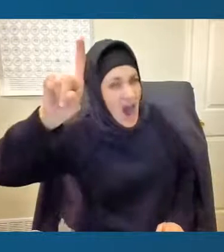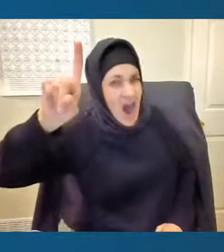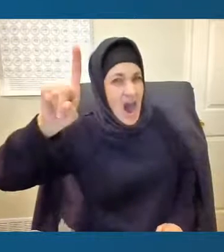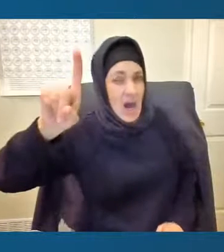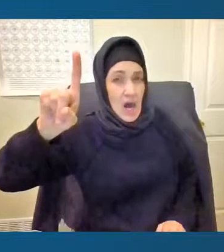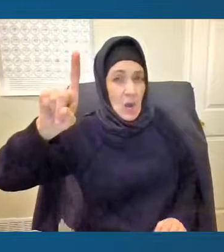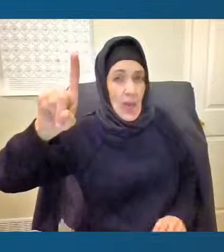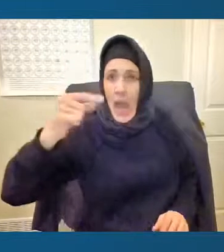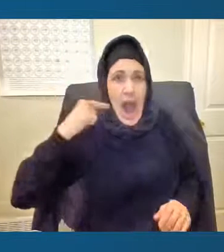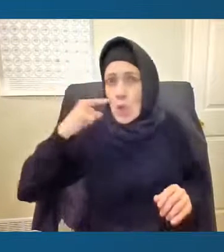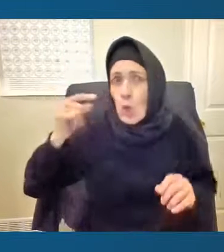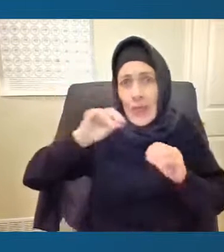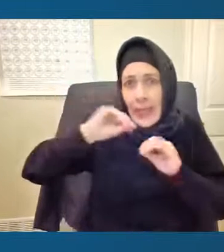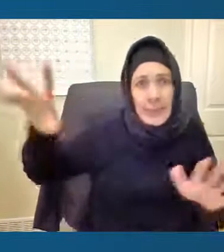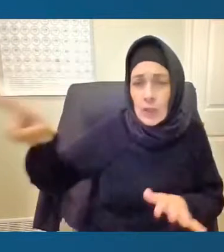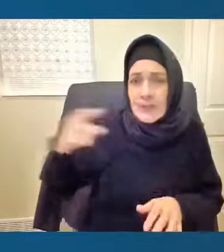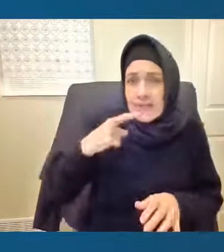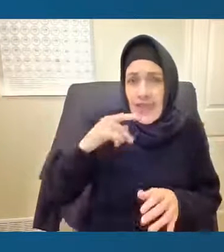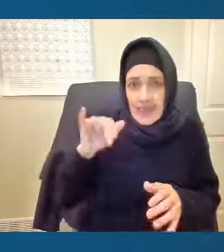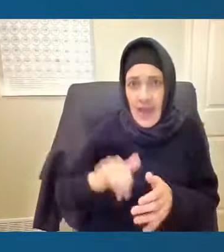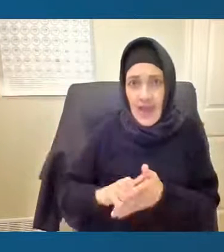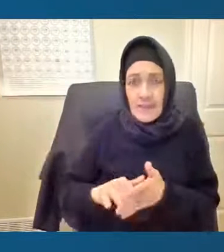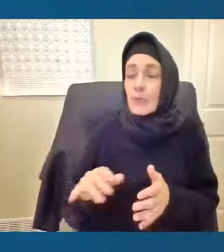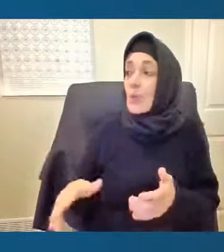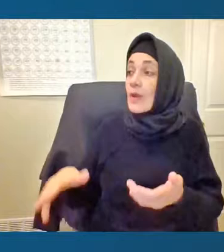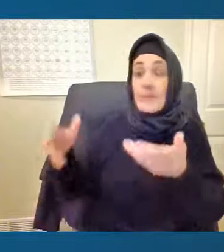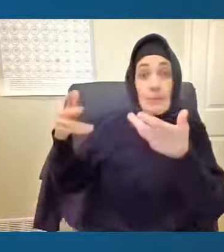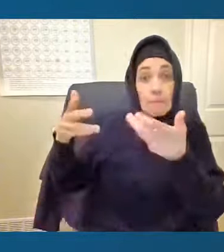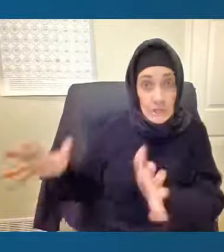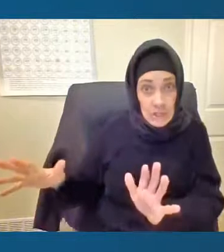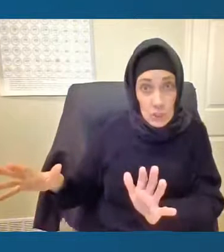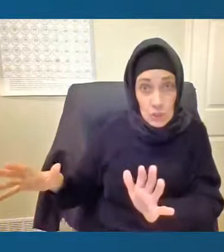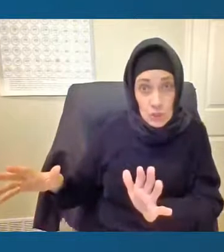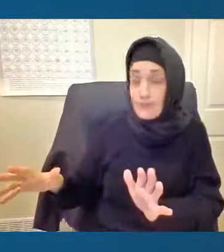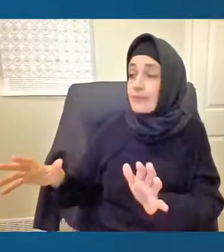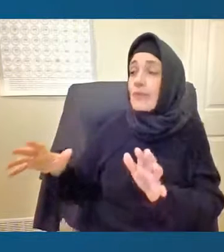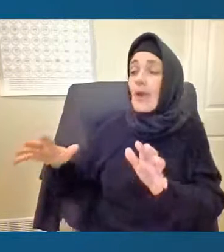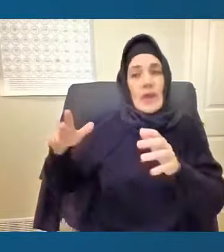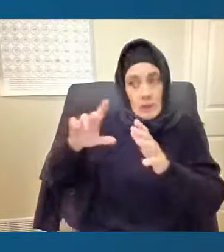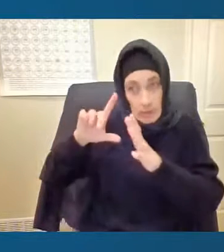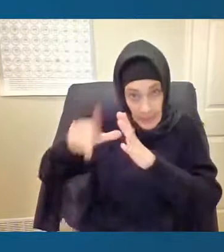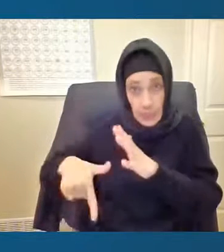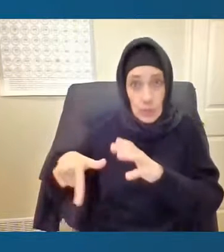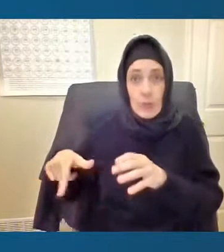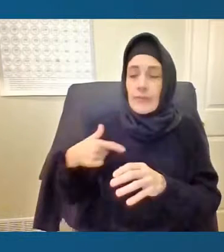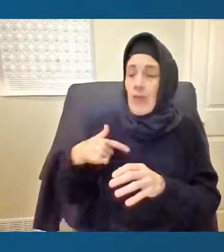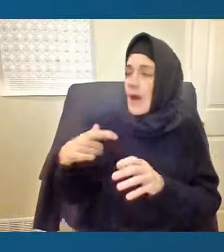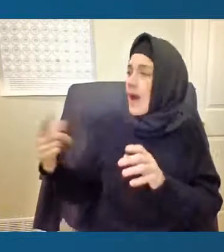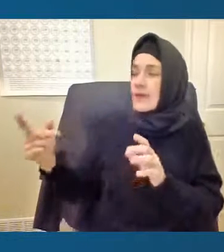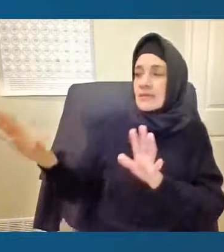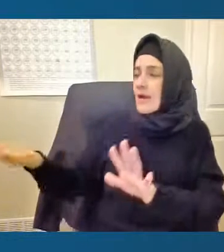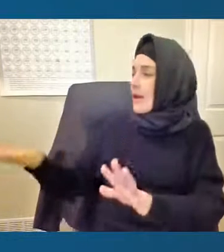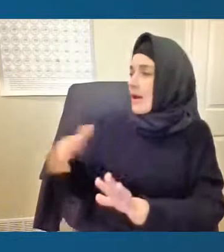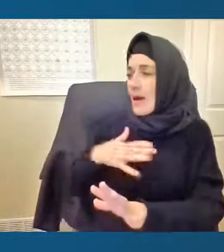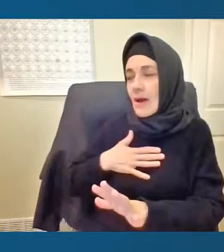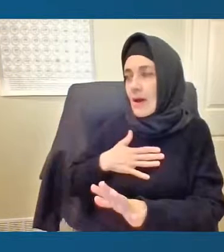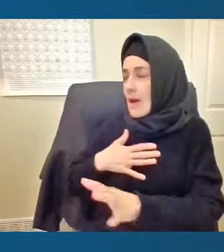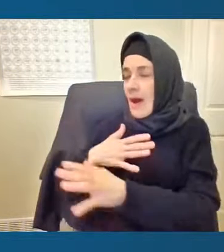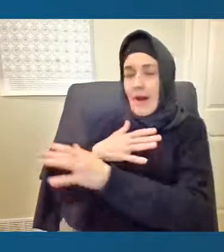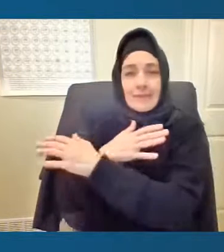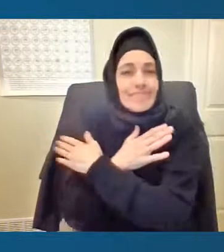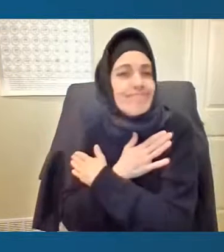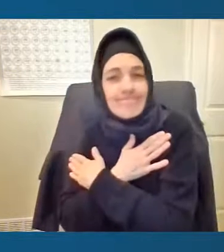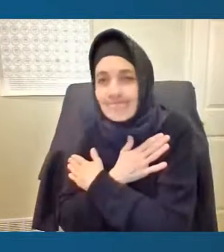I was like, bro, come here, man. Give me a hug, yo. Give me a hug, man. Because you can't fake that.